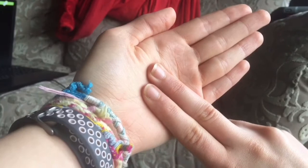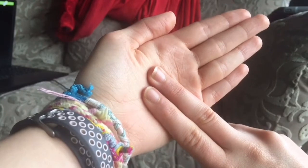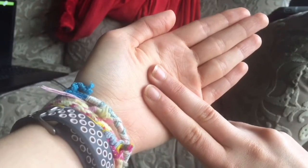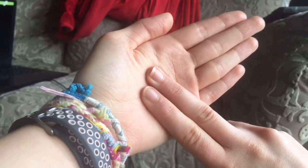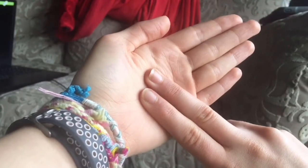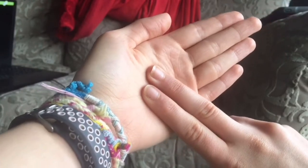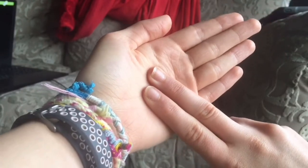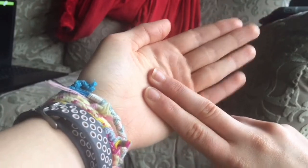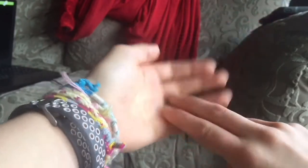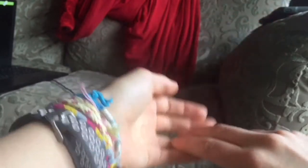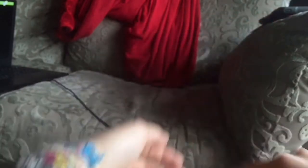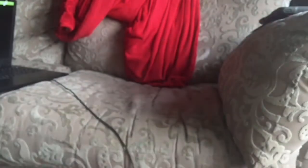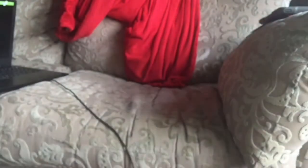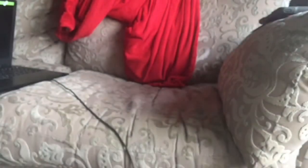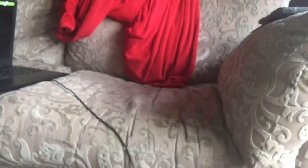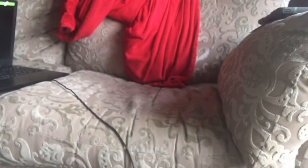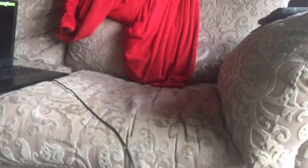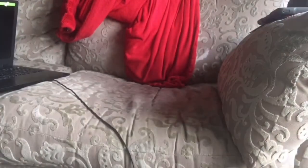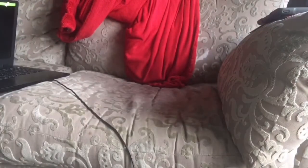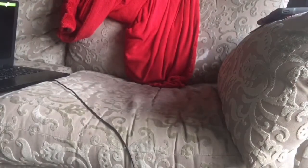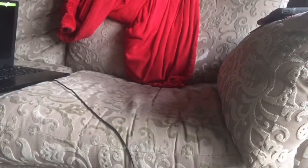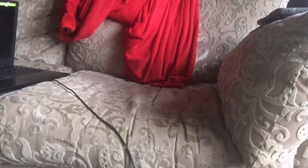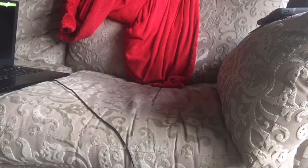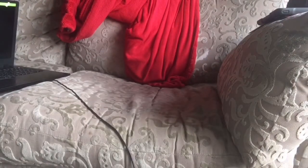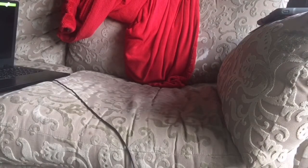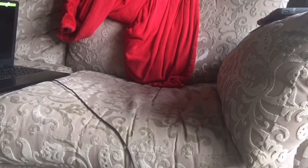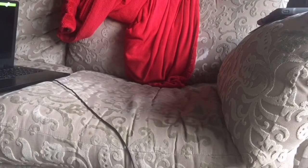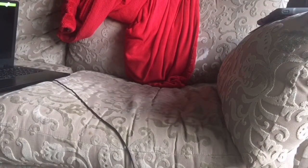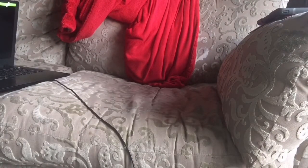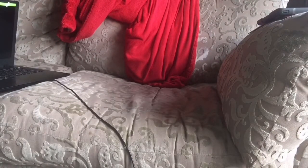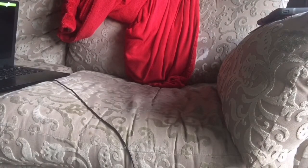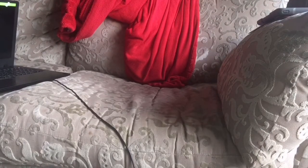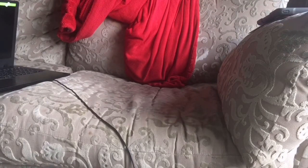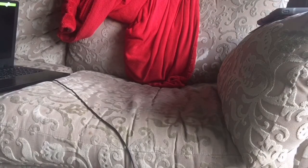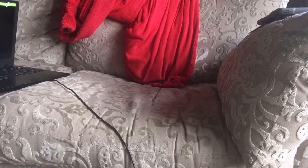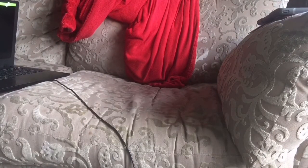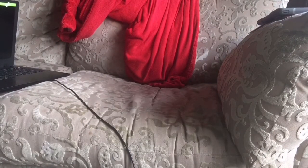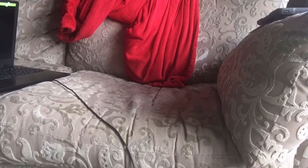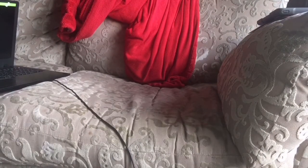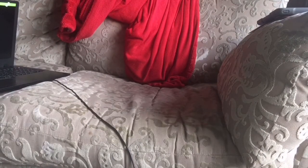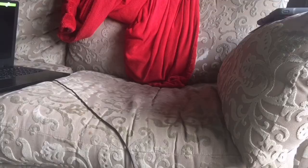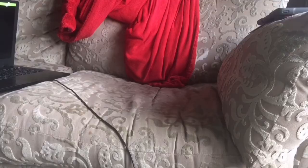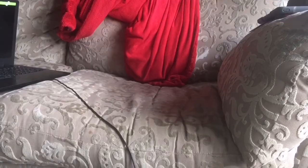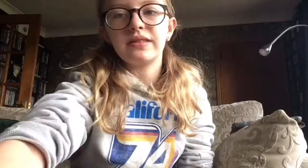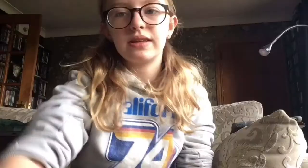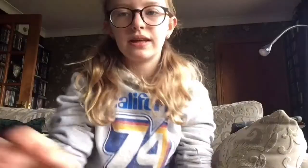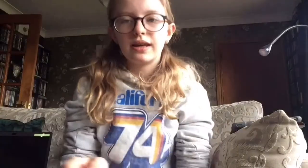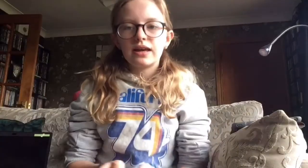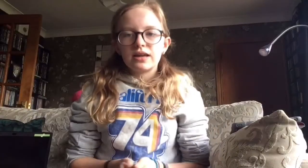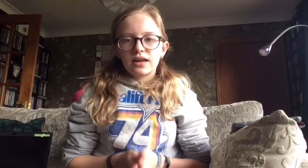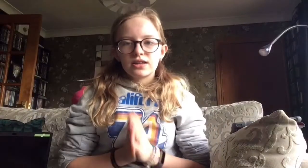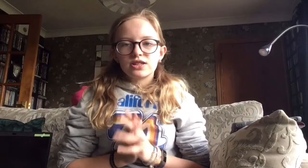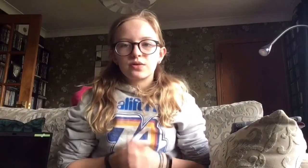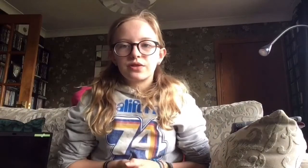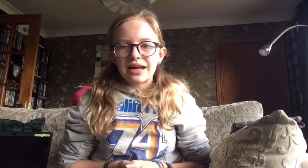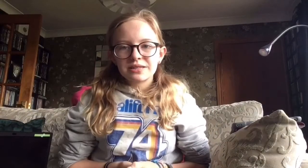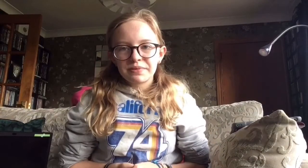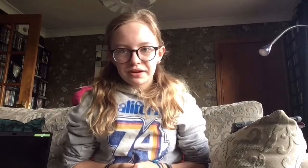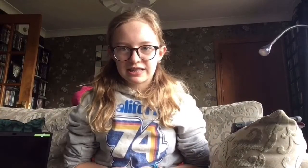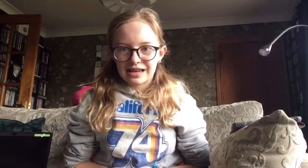really helpful for some people to learn which number of fingers to put down. So that's been our lesson